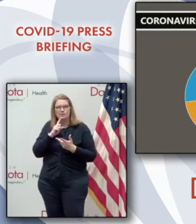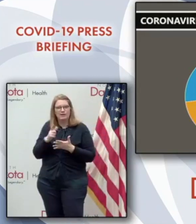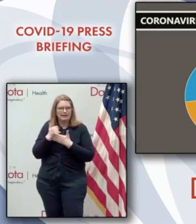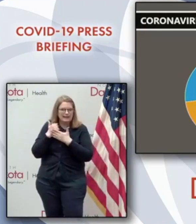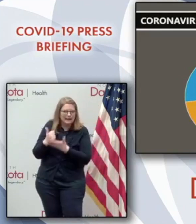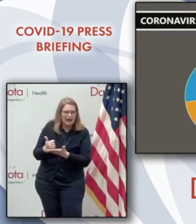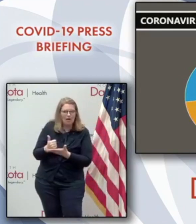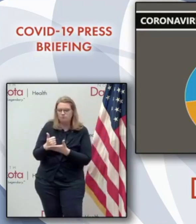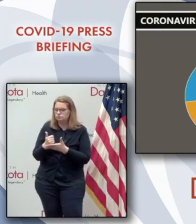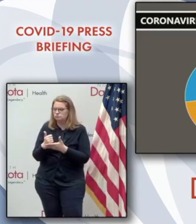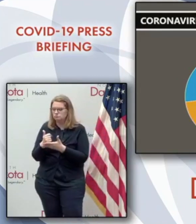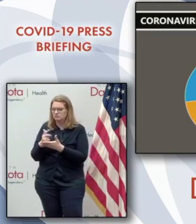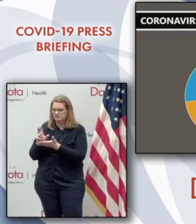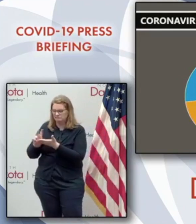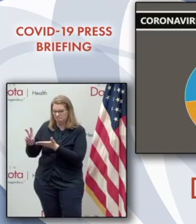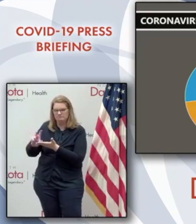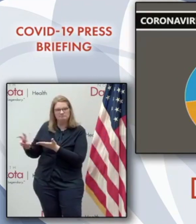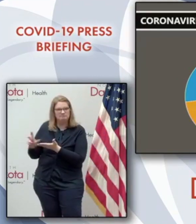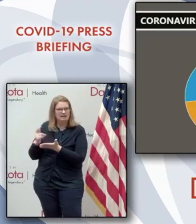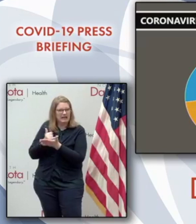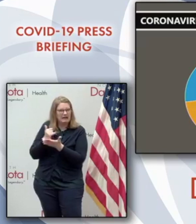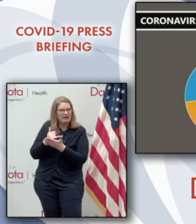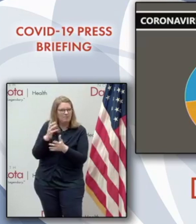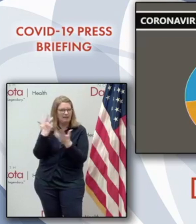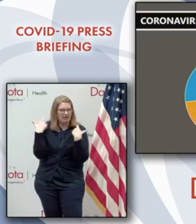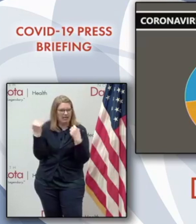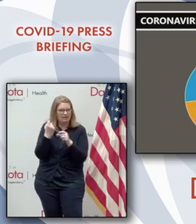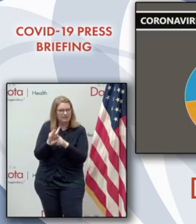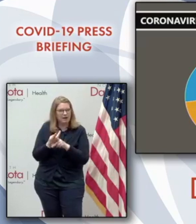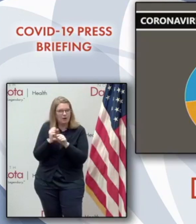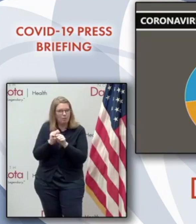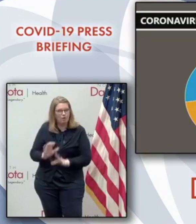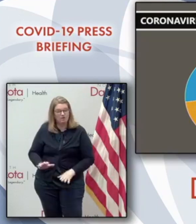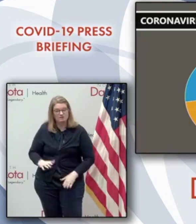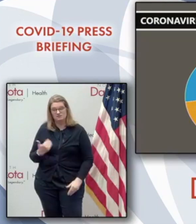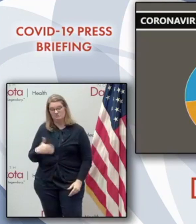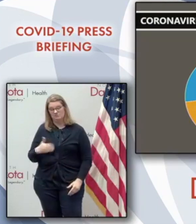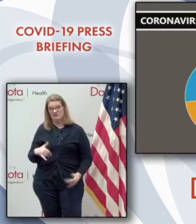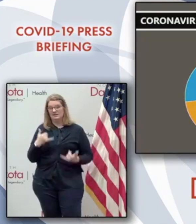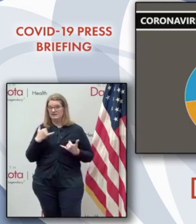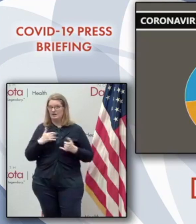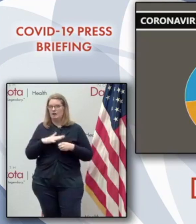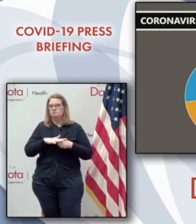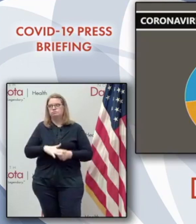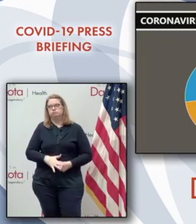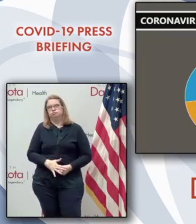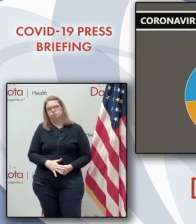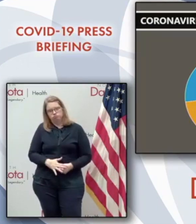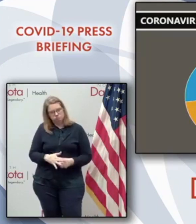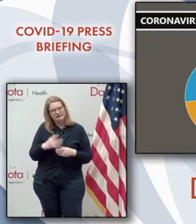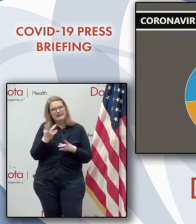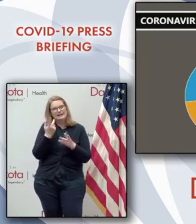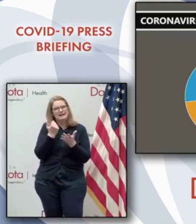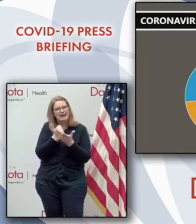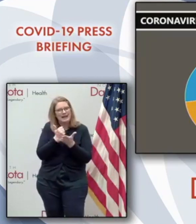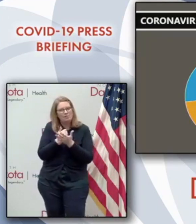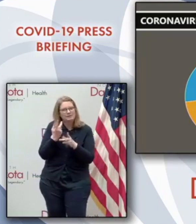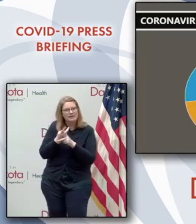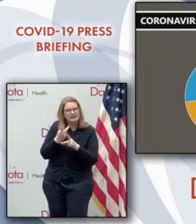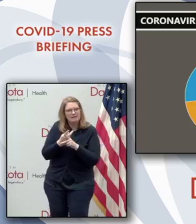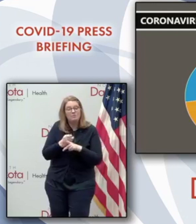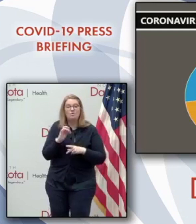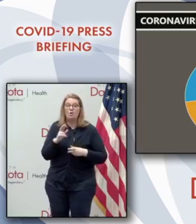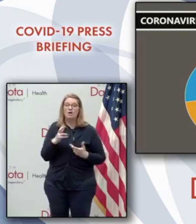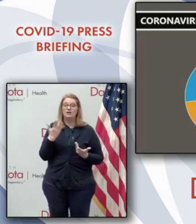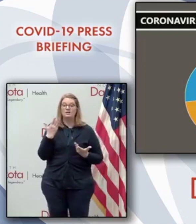North Dakota healthcare workers that are working exceptionally hard, and help retain them, or to get people to come off the sidelines